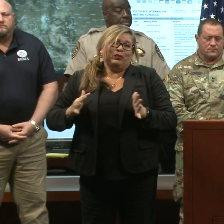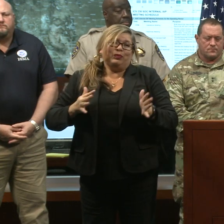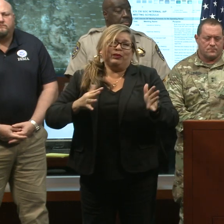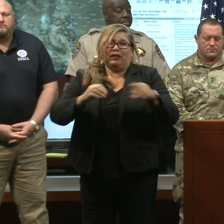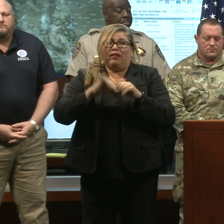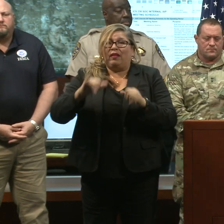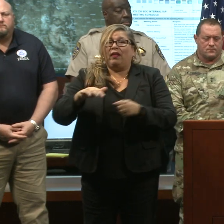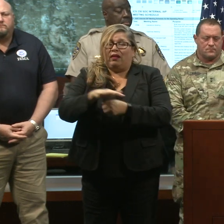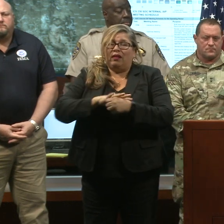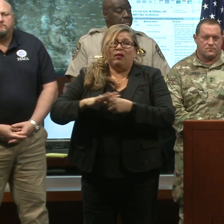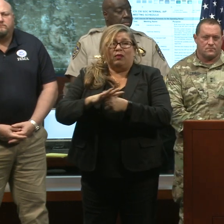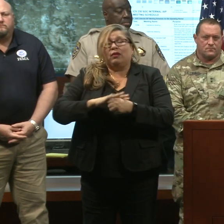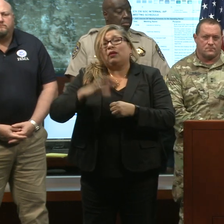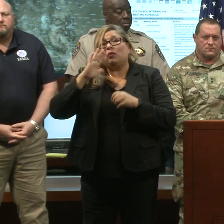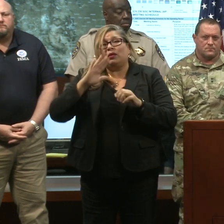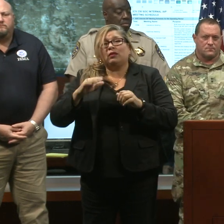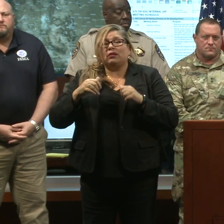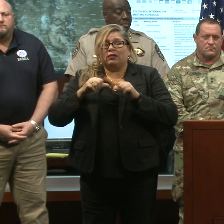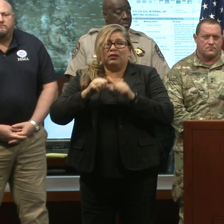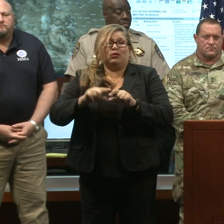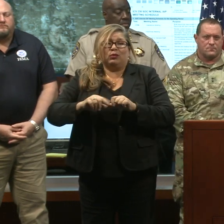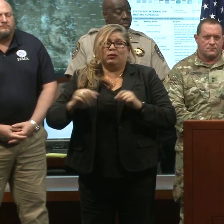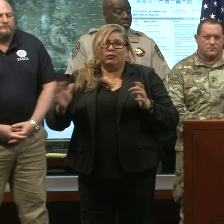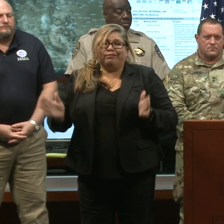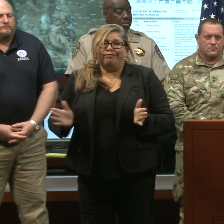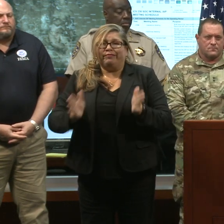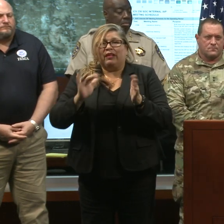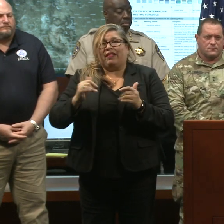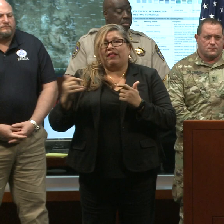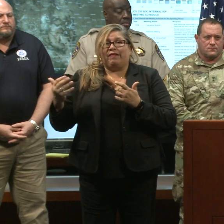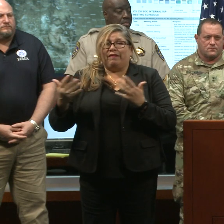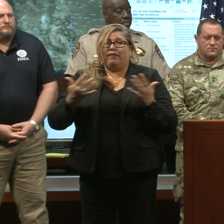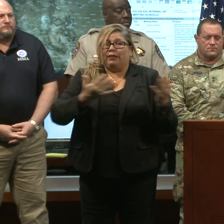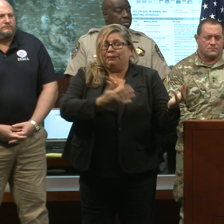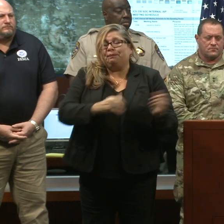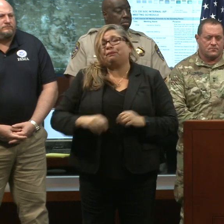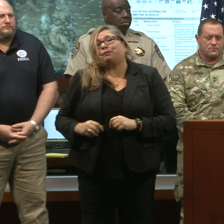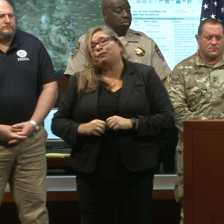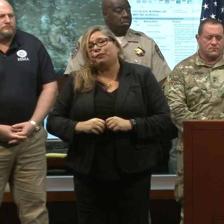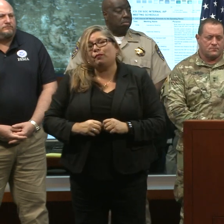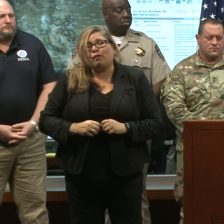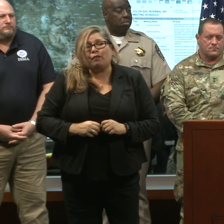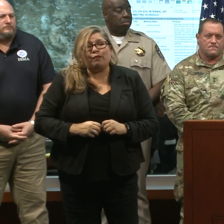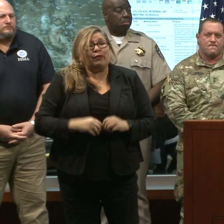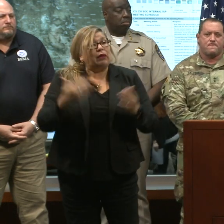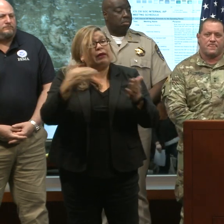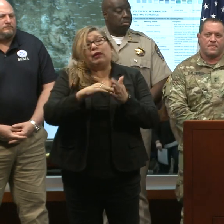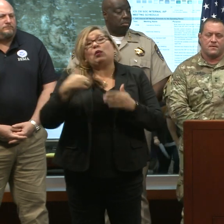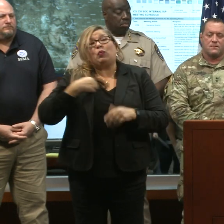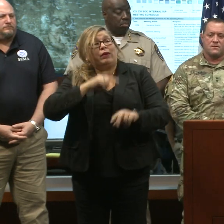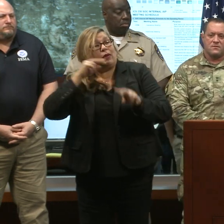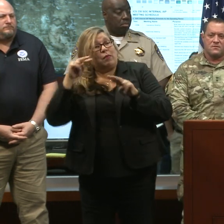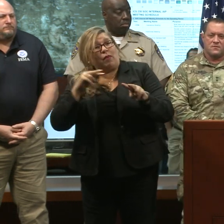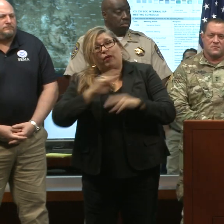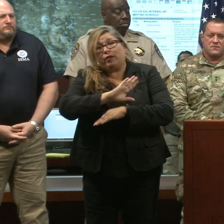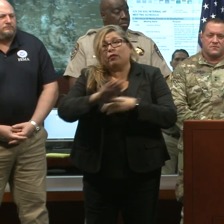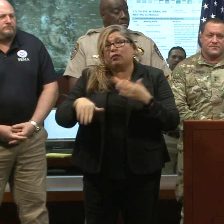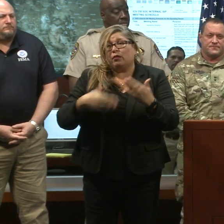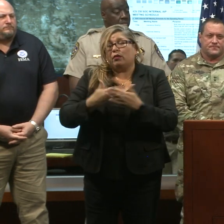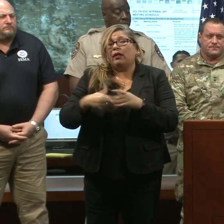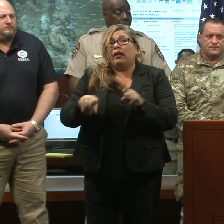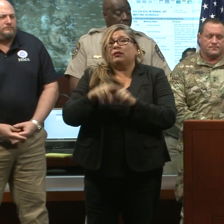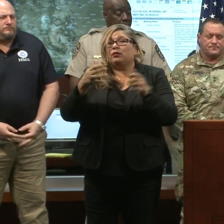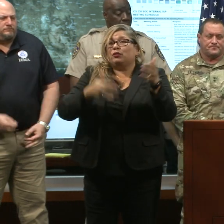area, will continue to drive that fire in that direction. So again, we are monitoring all of this. We're, as